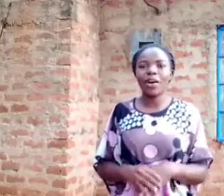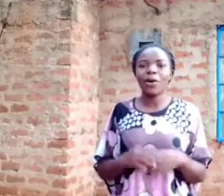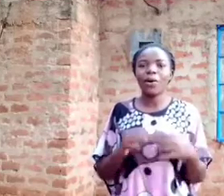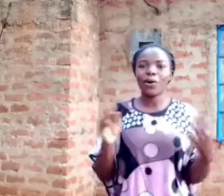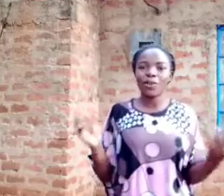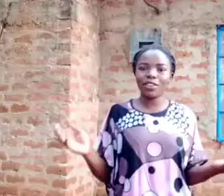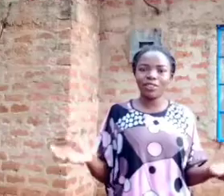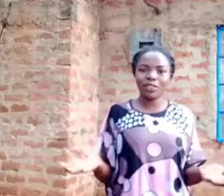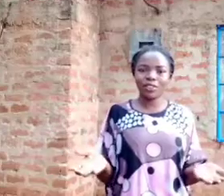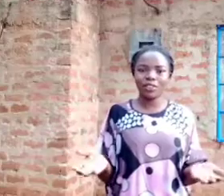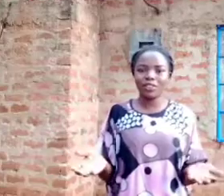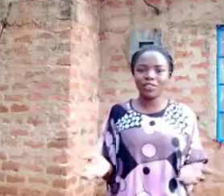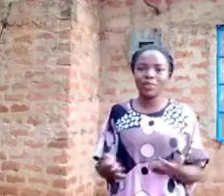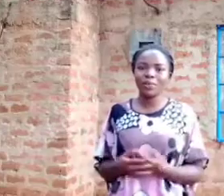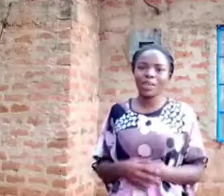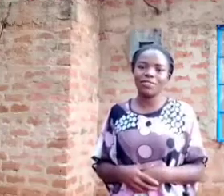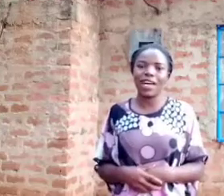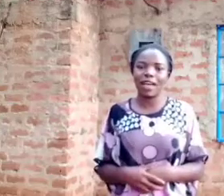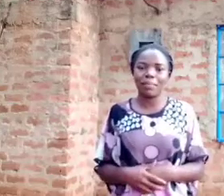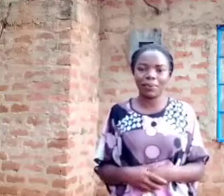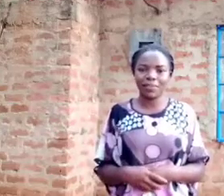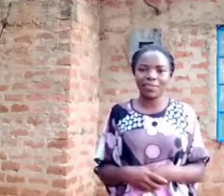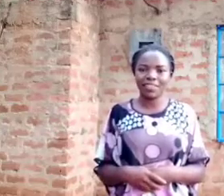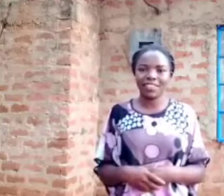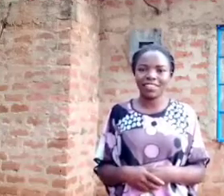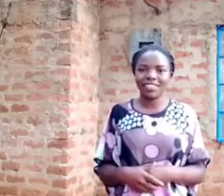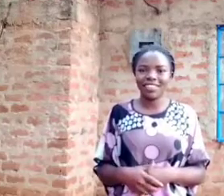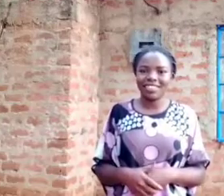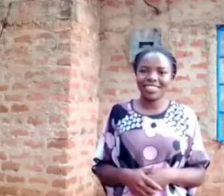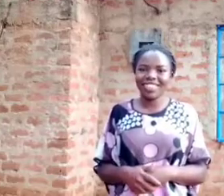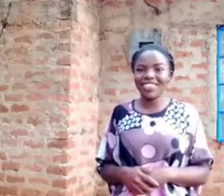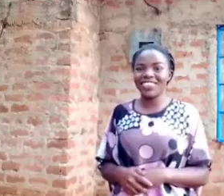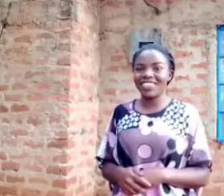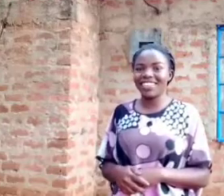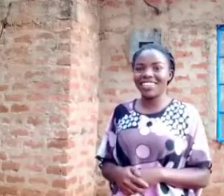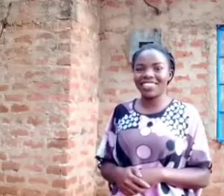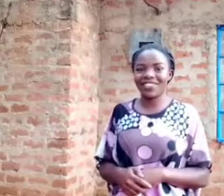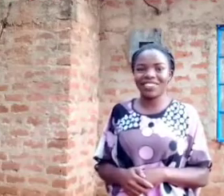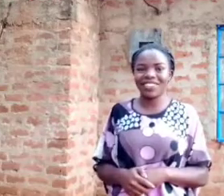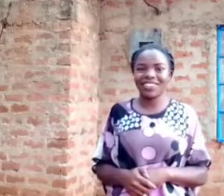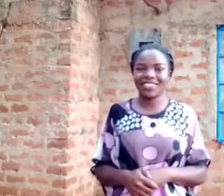all the videos whenever I post. See you in the next video.